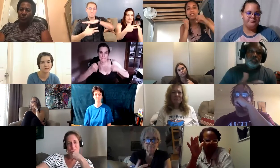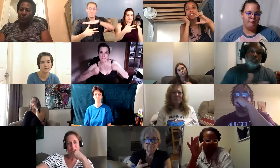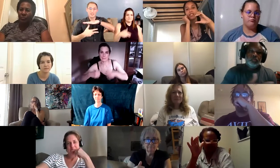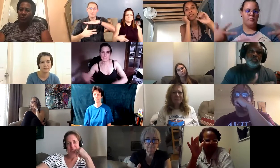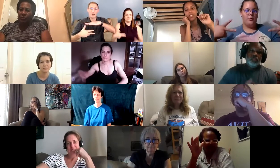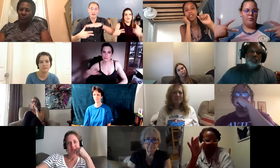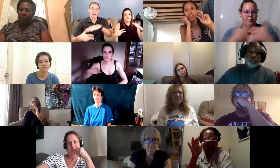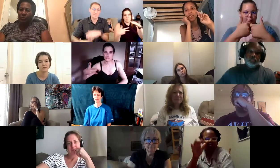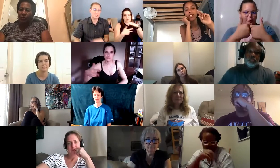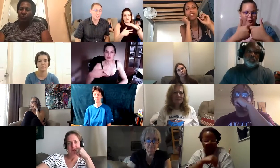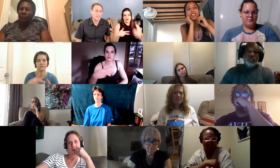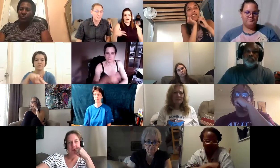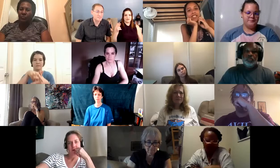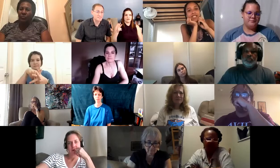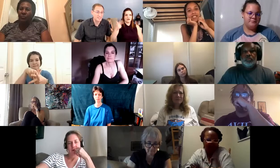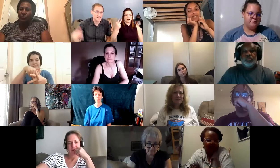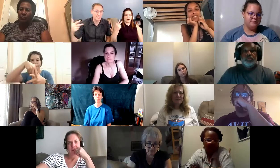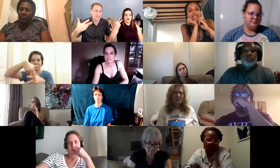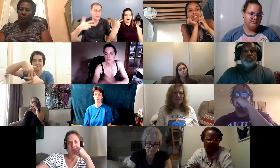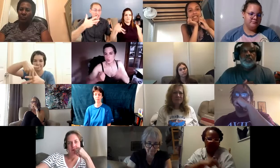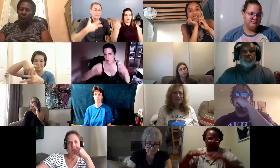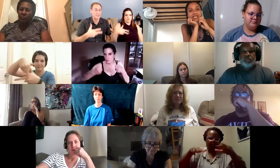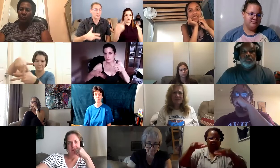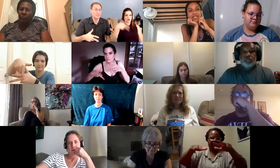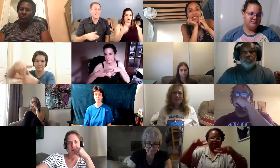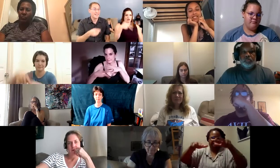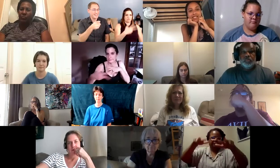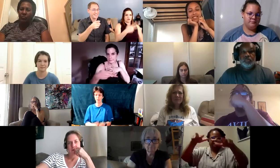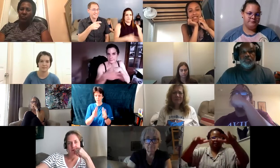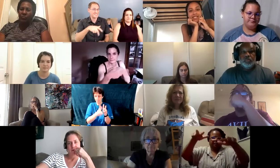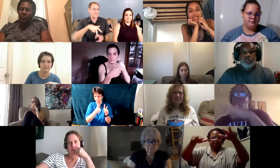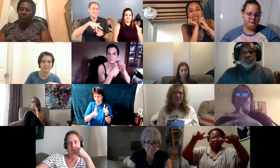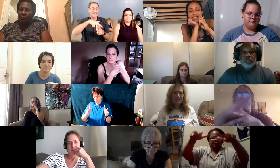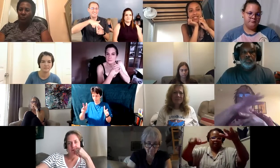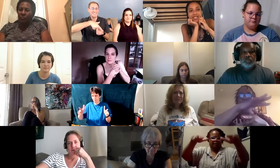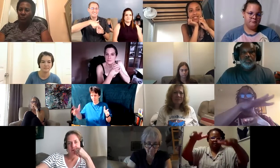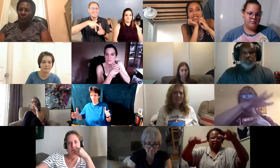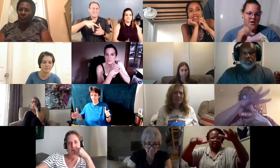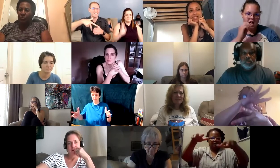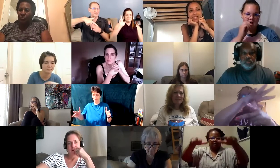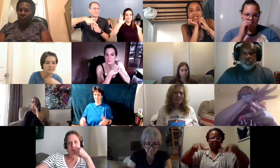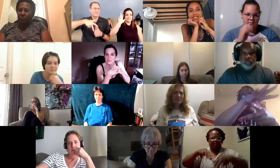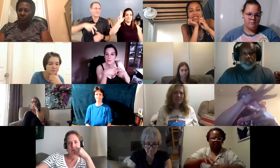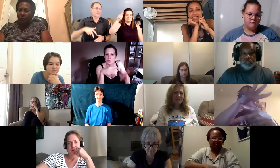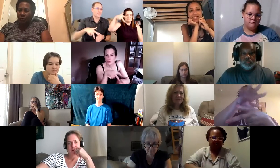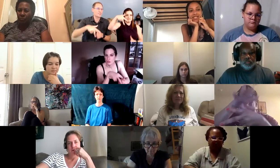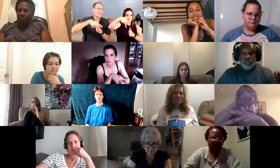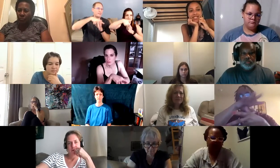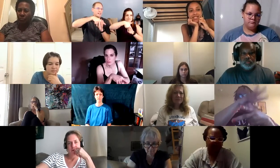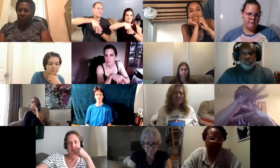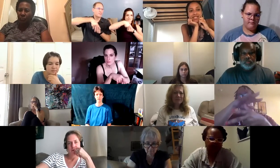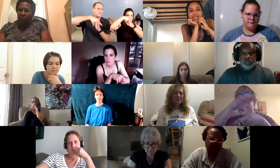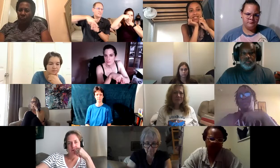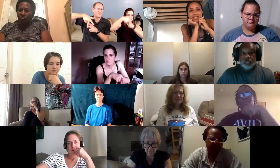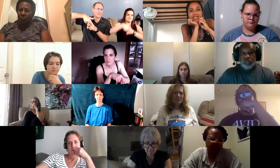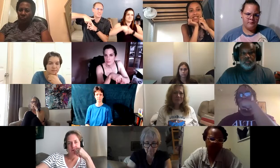good. Like garage, I've seen, yeah, driving off road. That's a pretty good one. Are you doing like